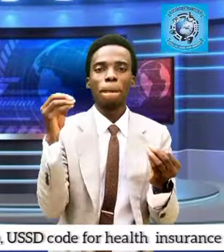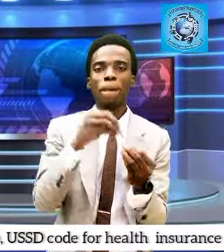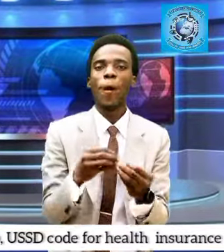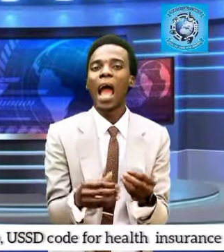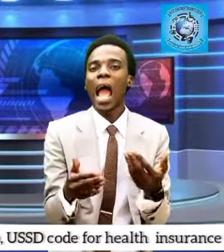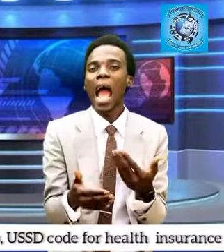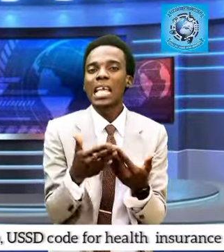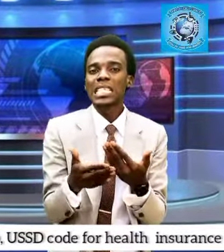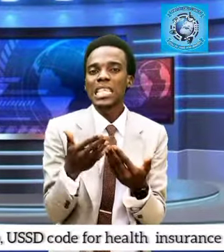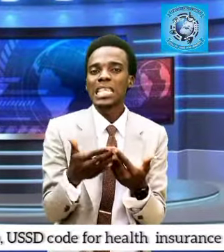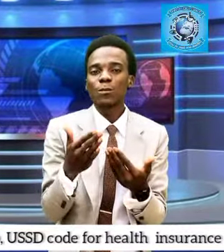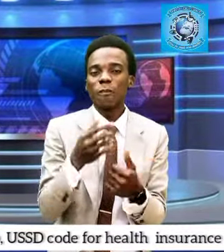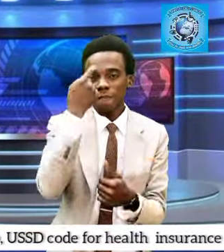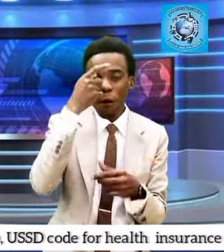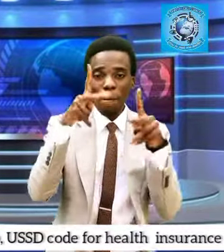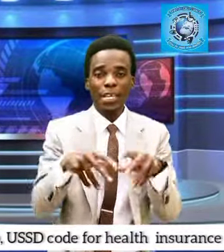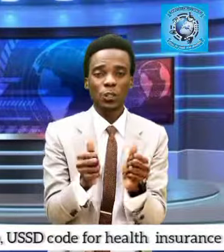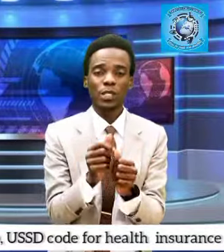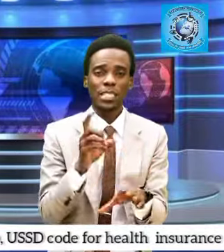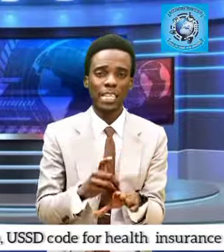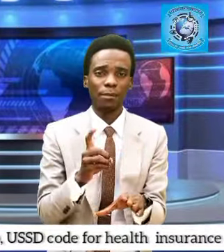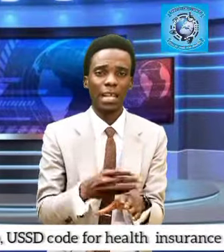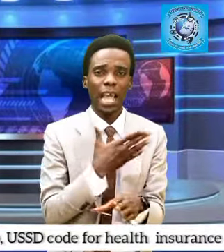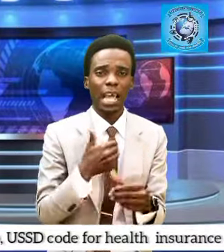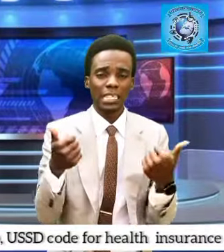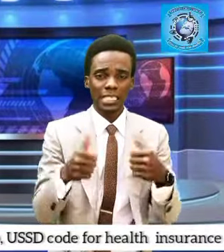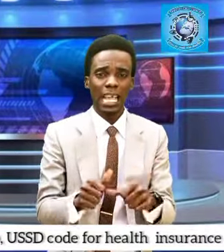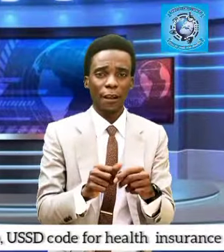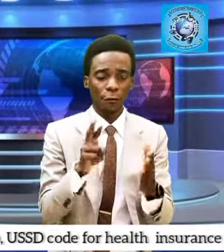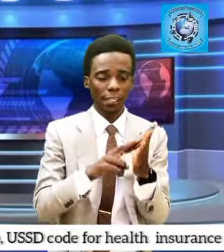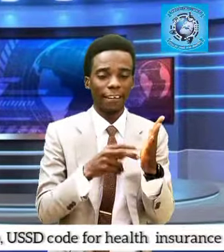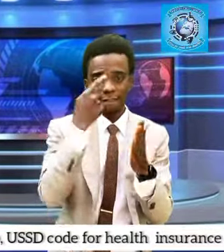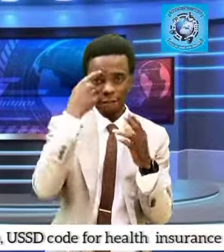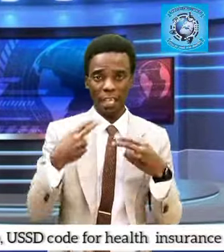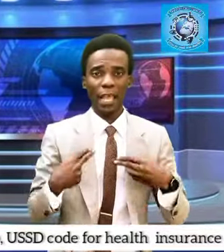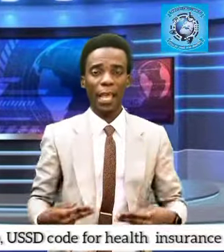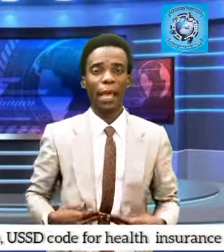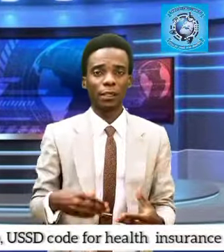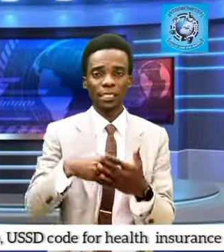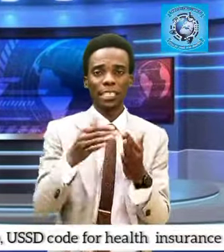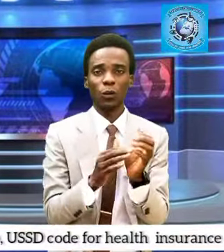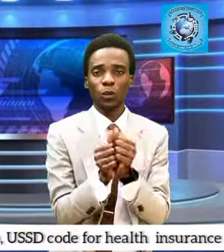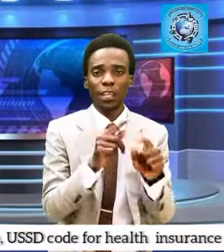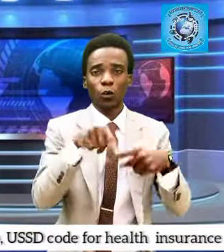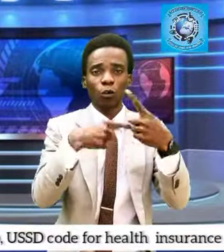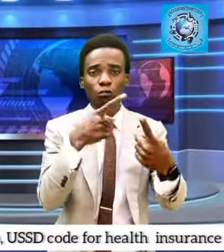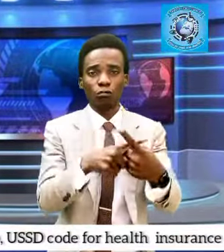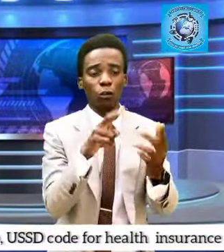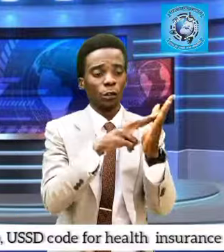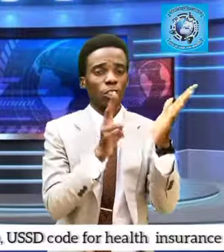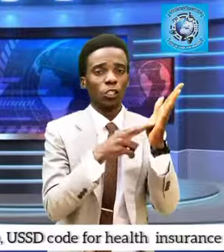for persons with disabilities, as they can register for the health scheme without going to registration